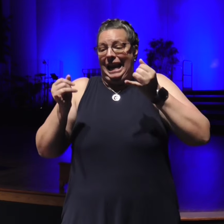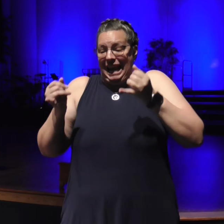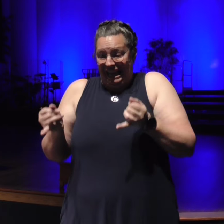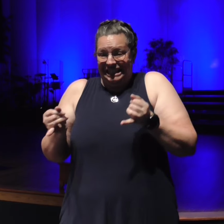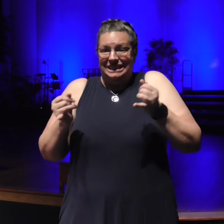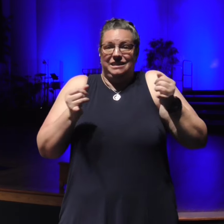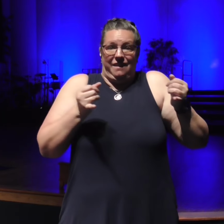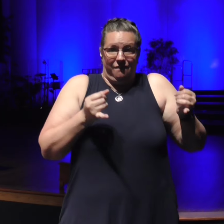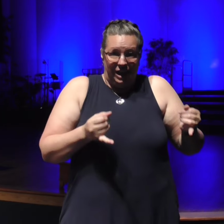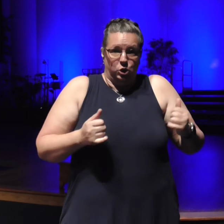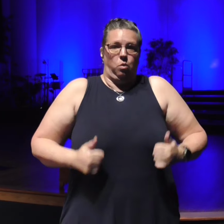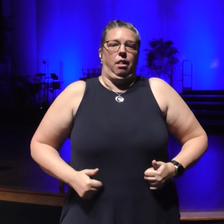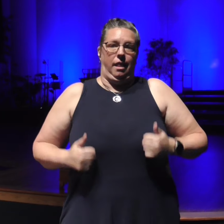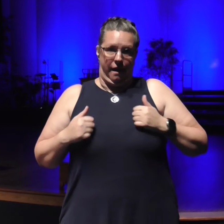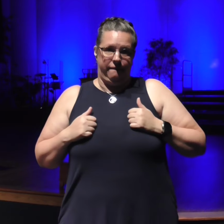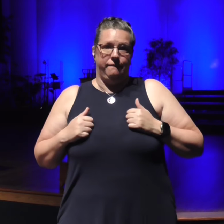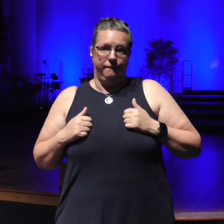life,